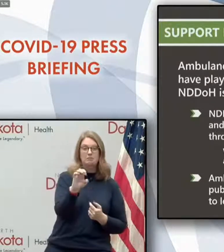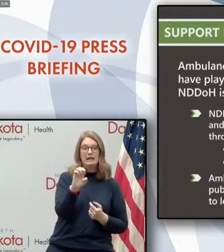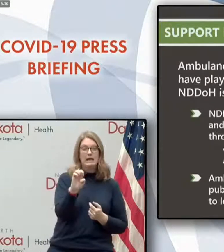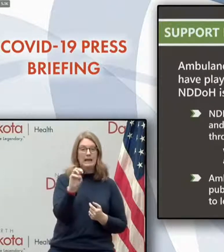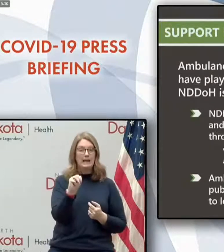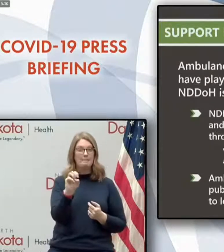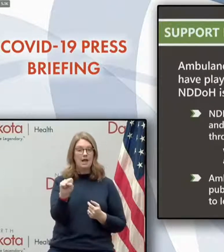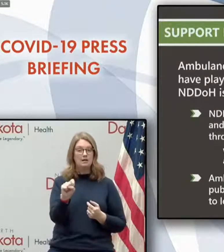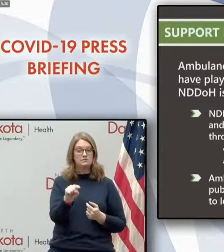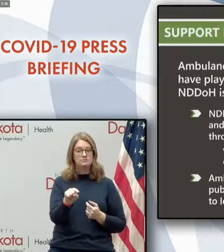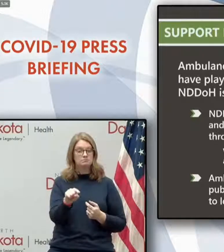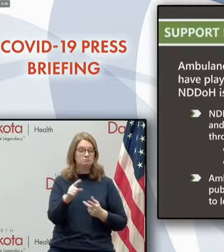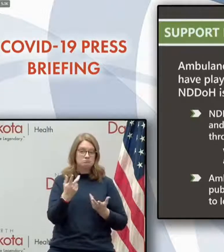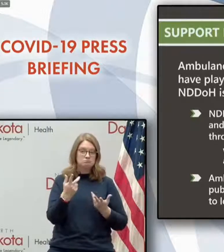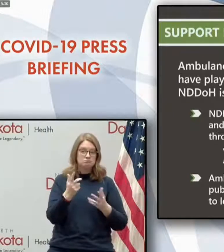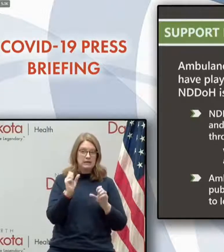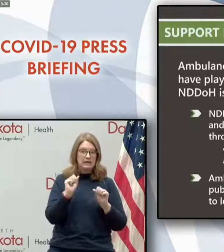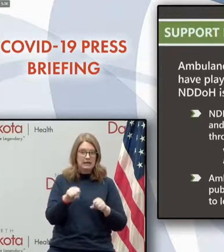position to help with